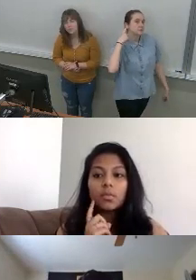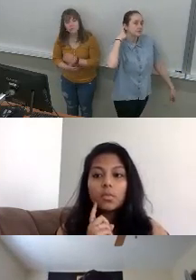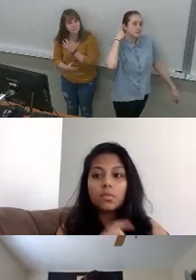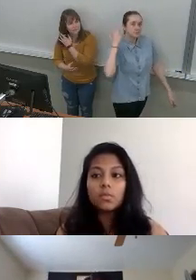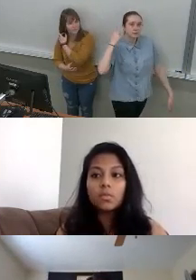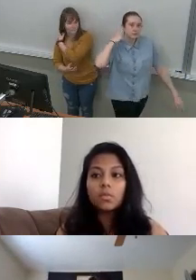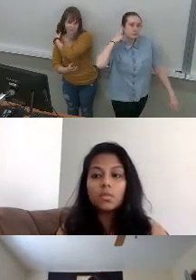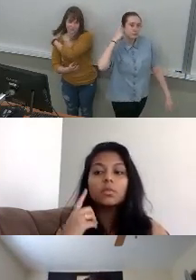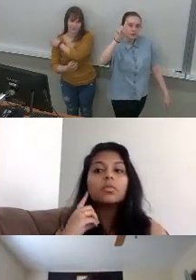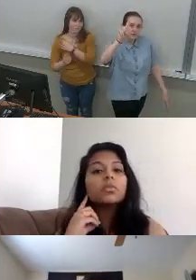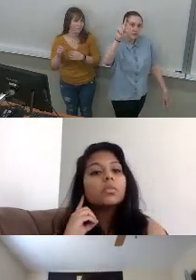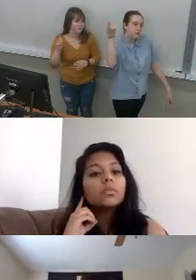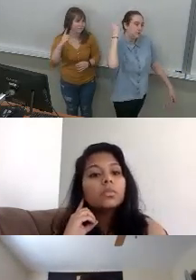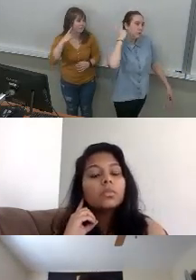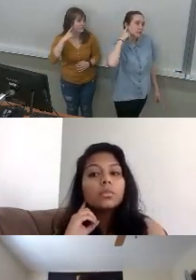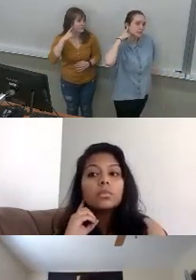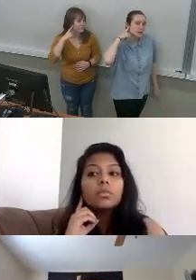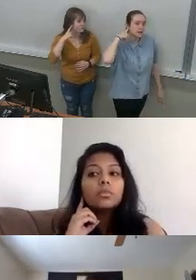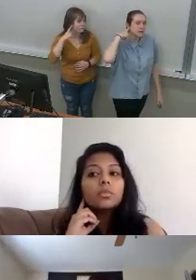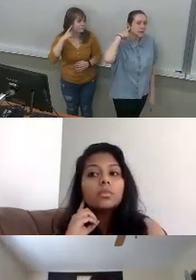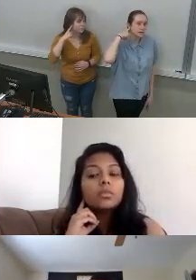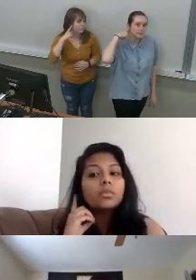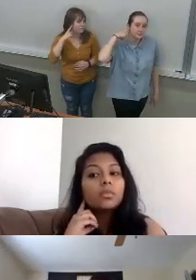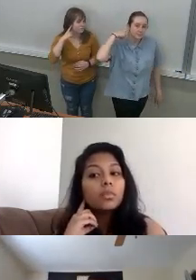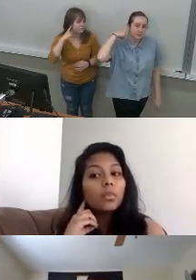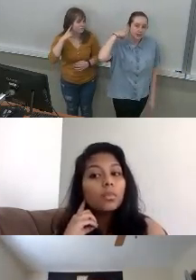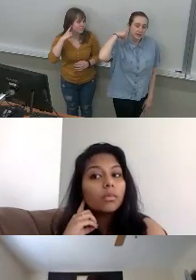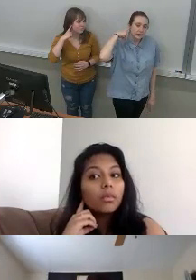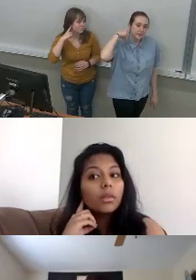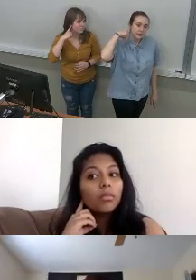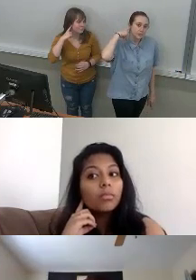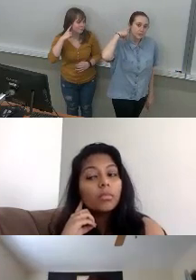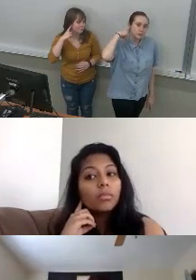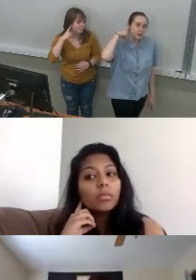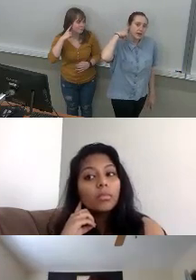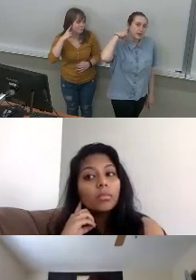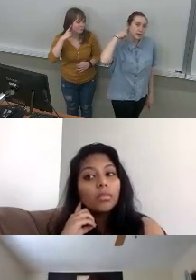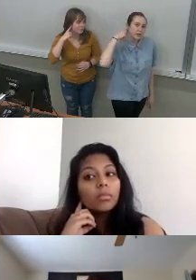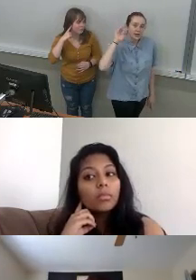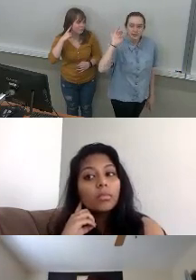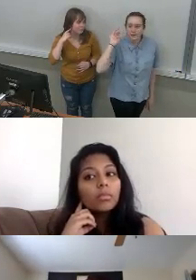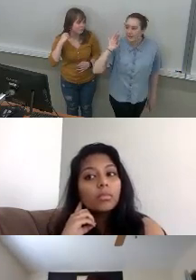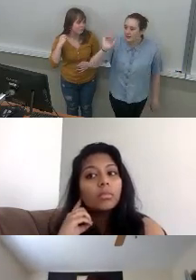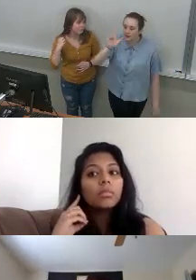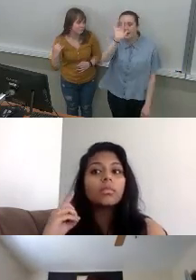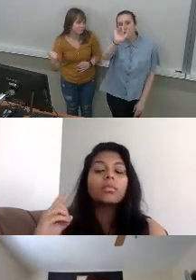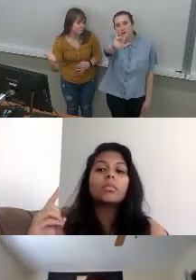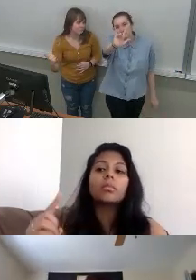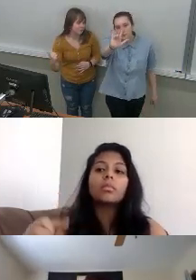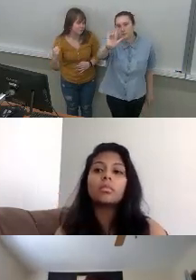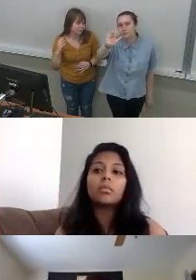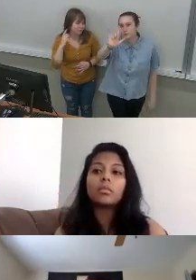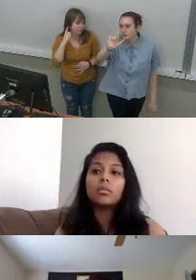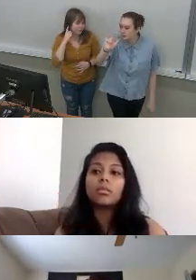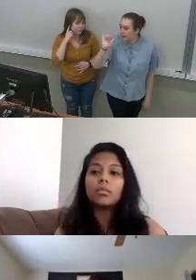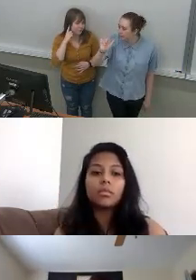your index finger, point to your ear, and then you're going to pull back, and the iconic I love